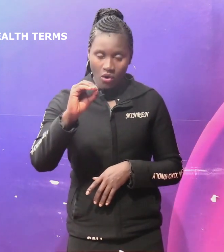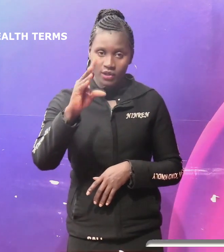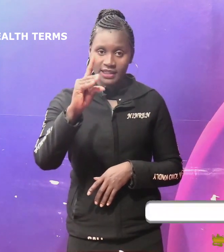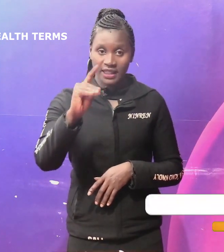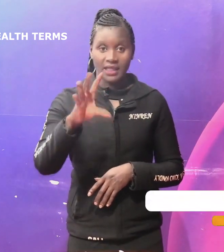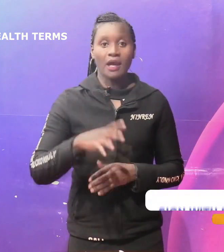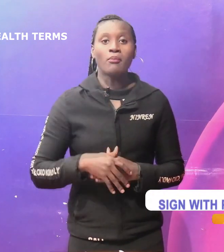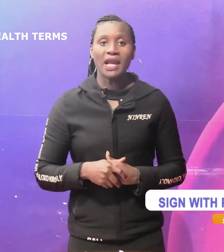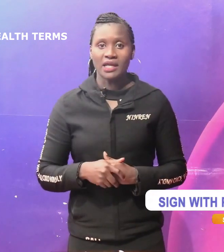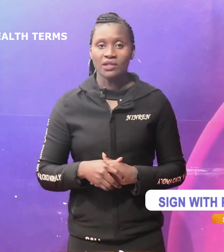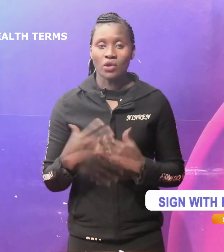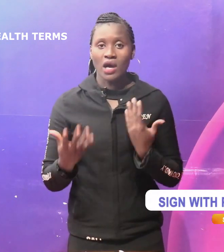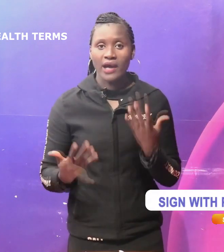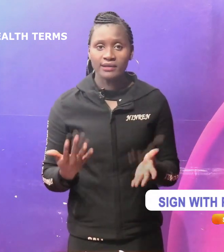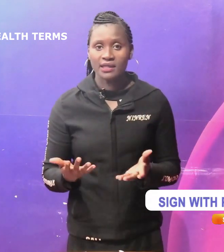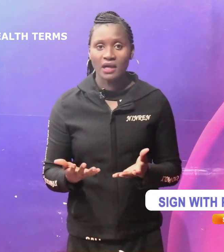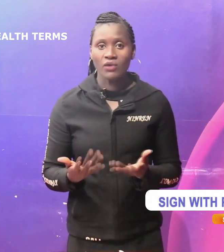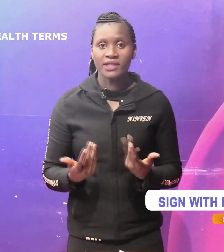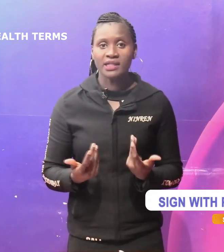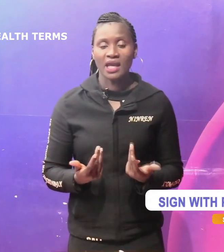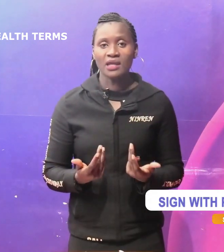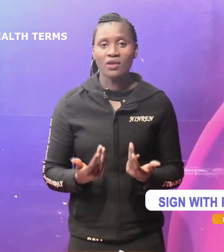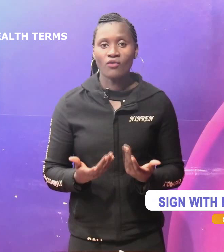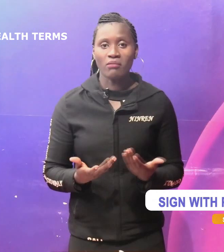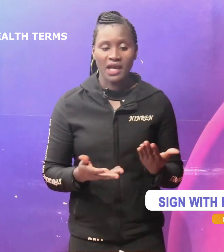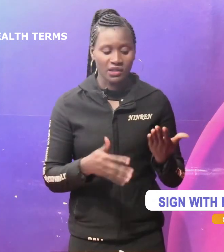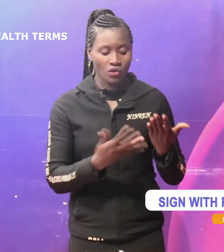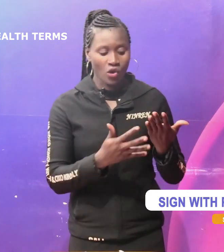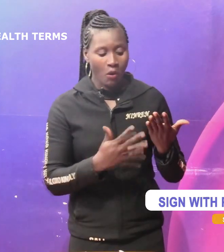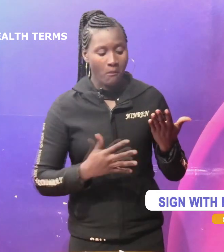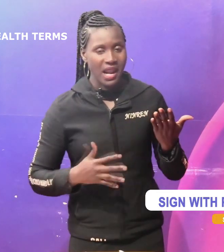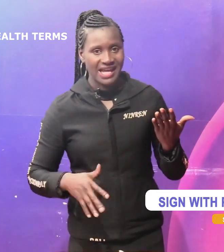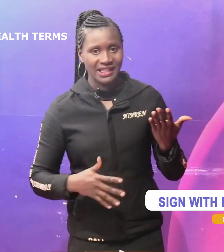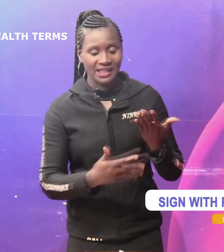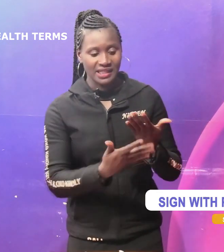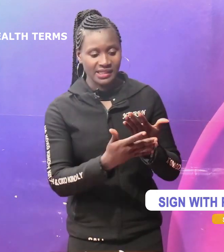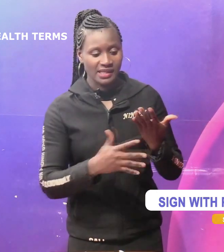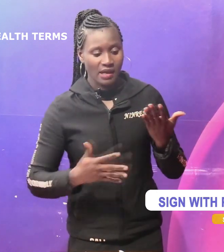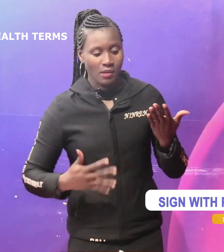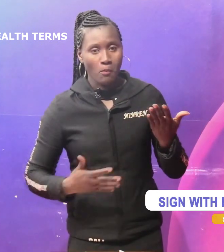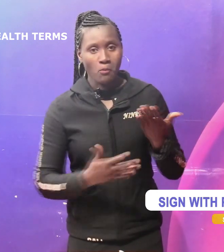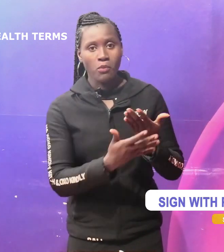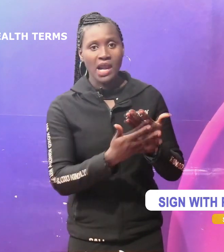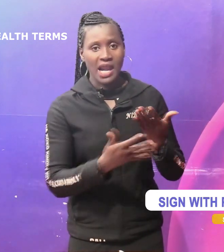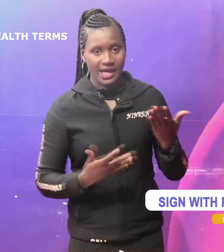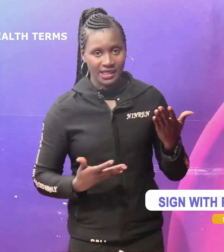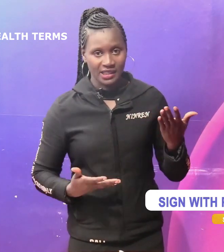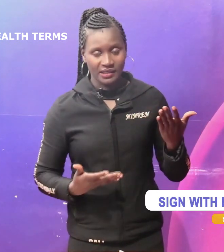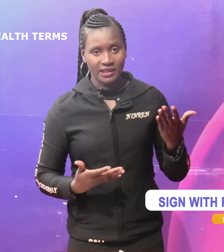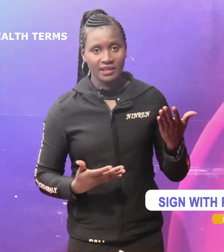B-L-O-O-D, blood. So how is the sign for blood? So blood, like this. Blood. This is the